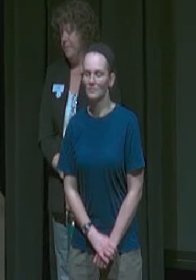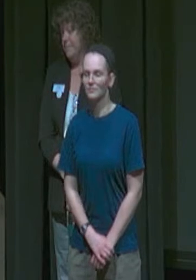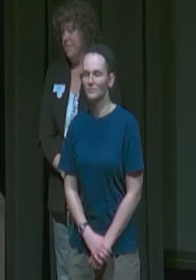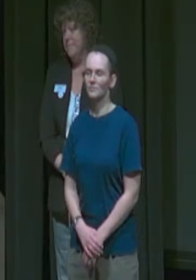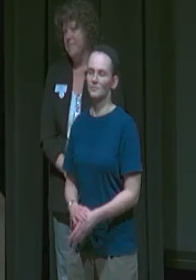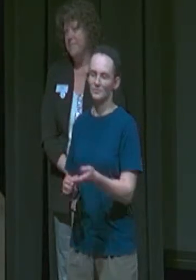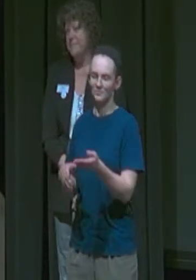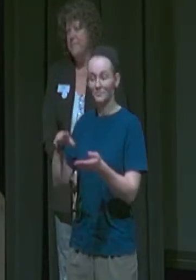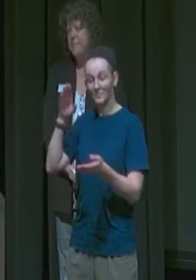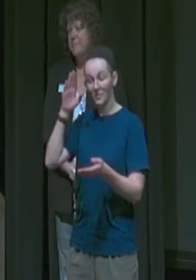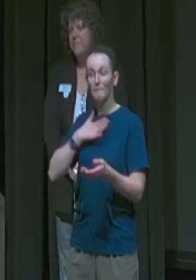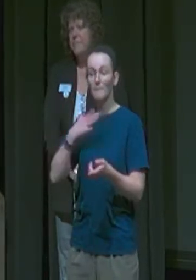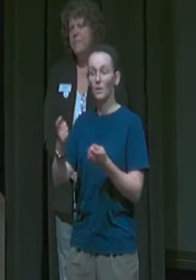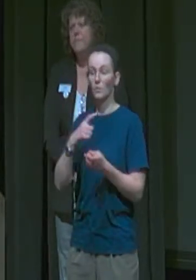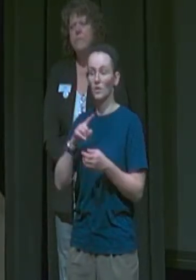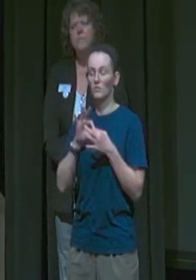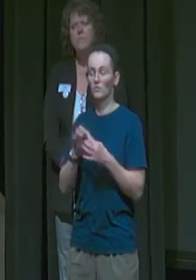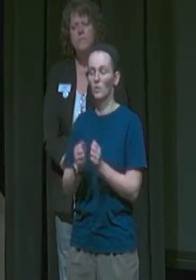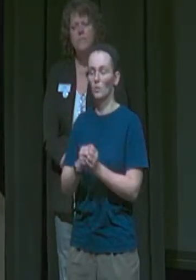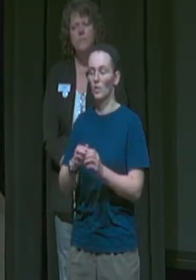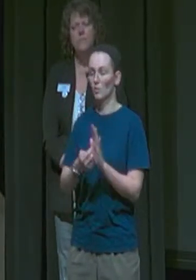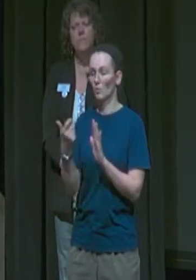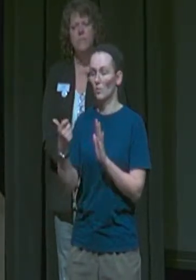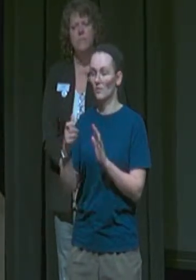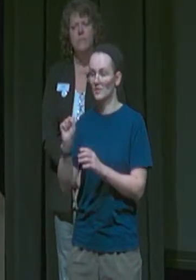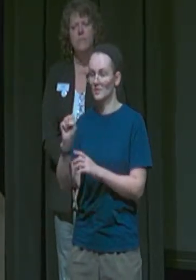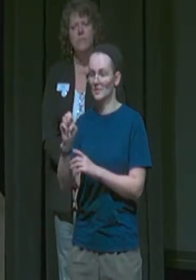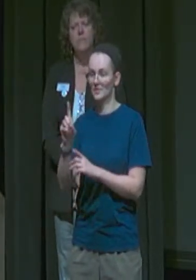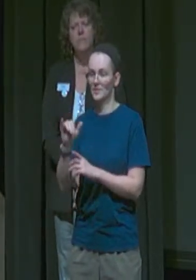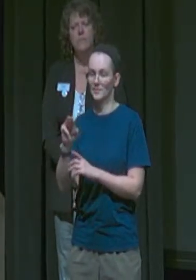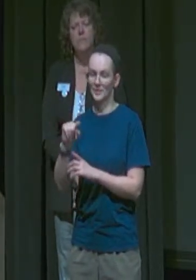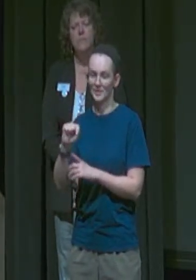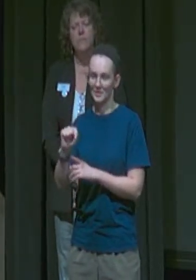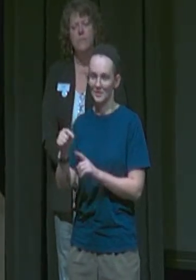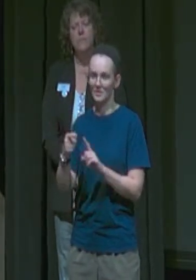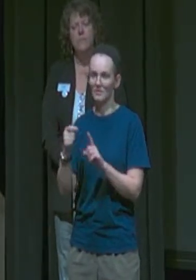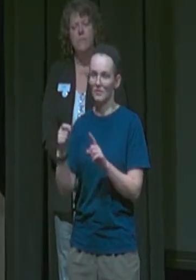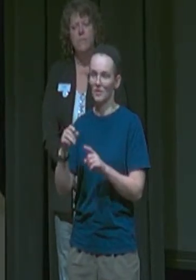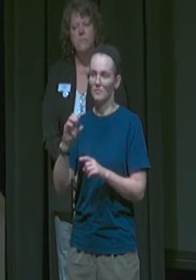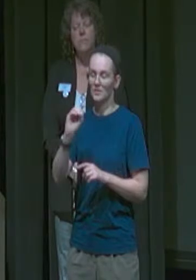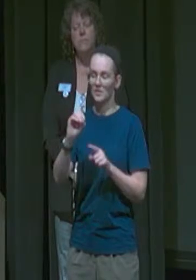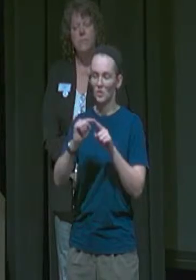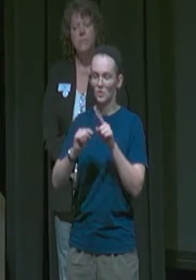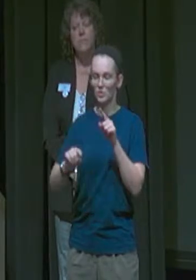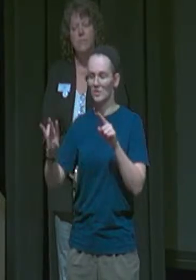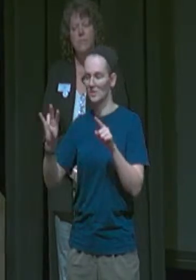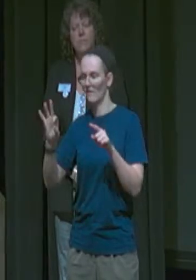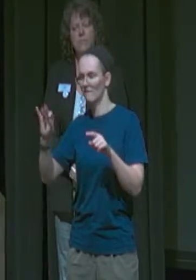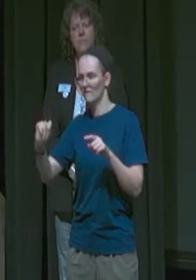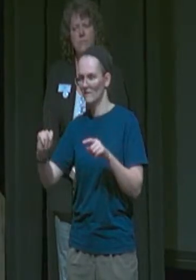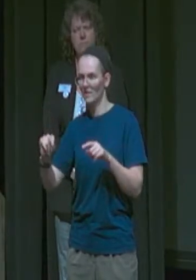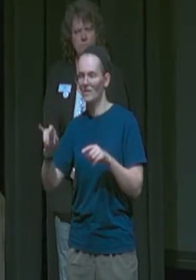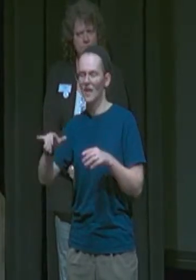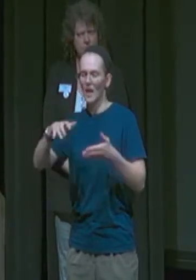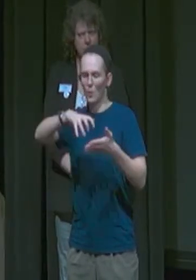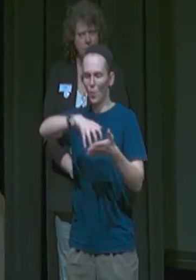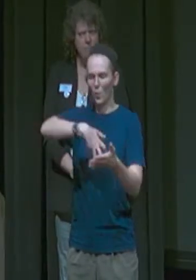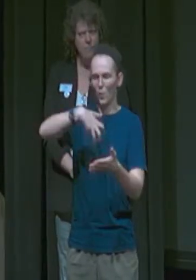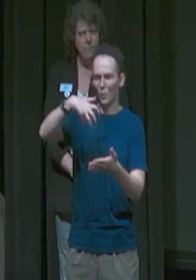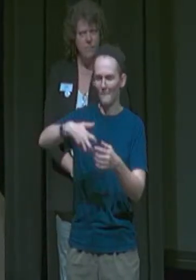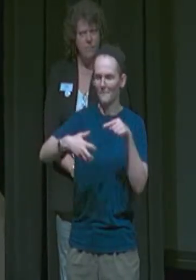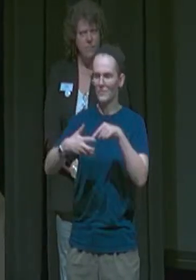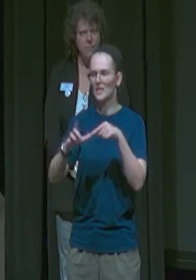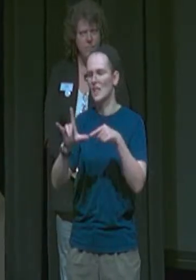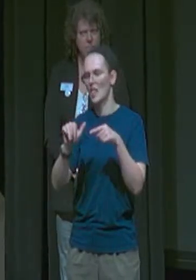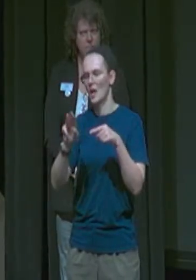Hi, my question is about the removal of the sediment from 0 to 57 feet. So as that clamshell bucket